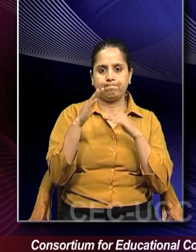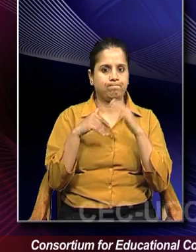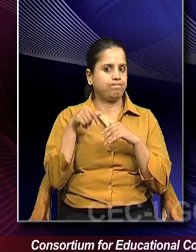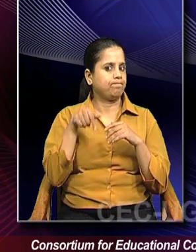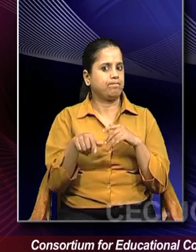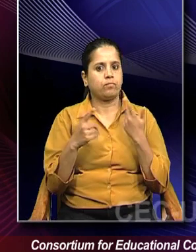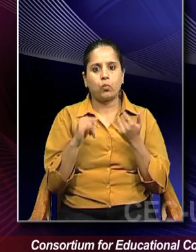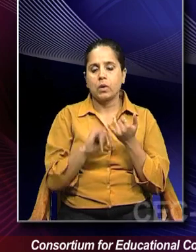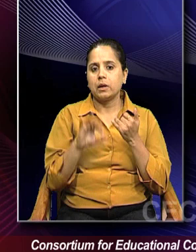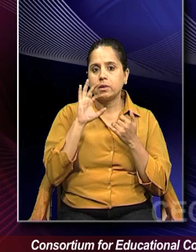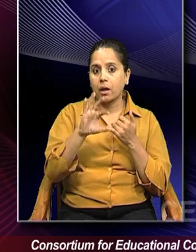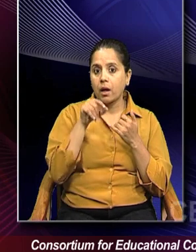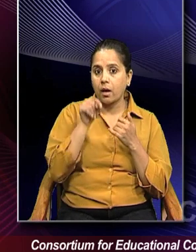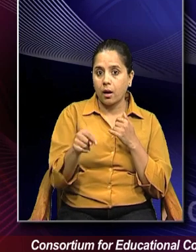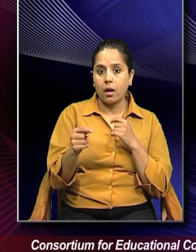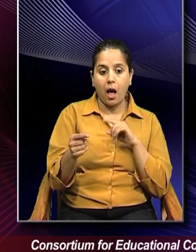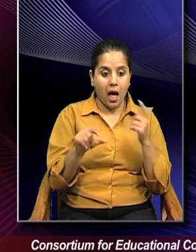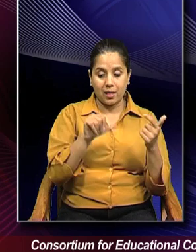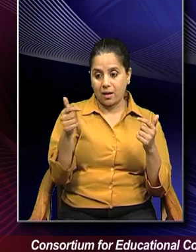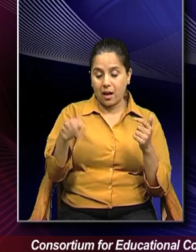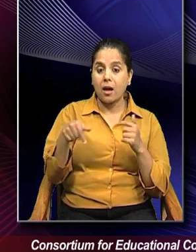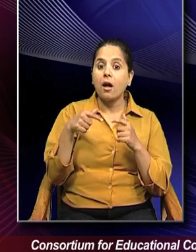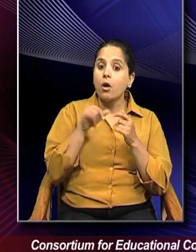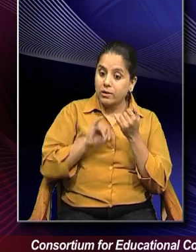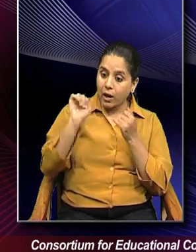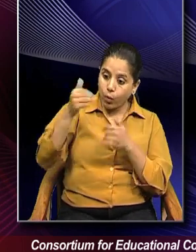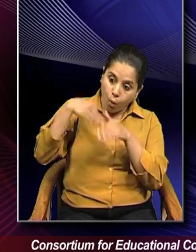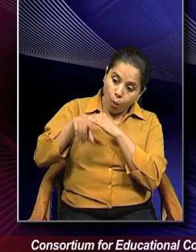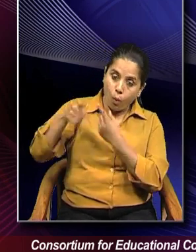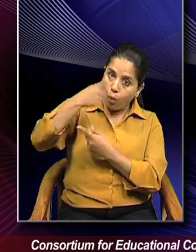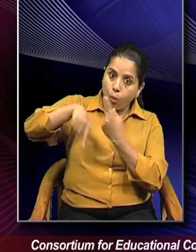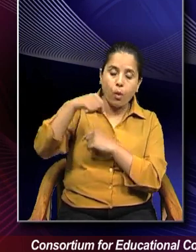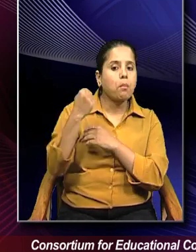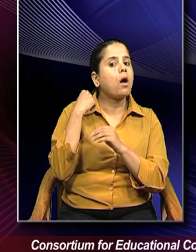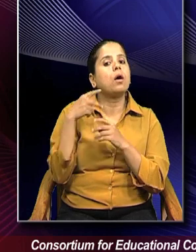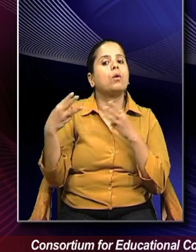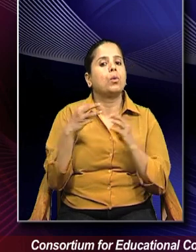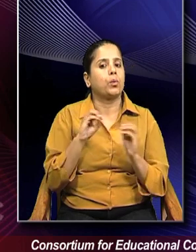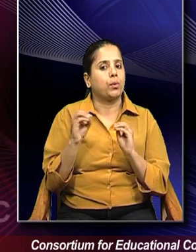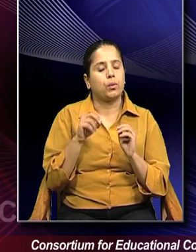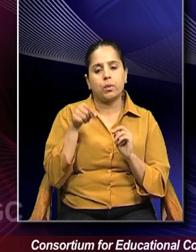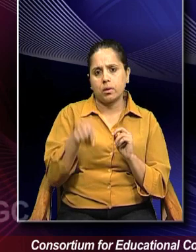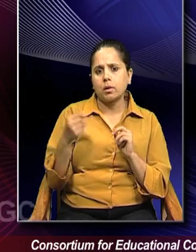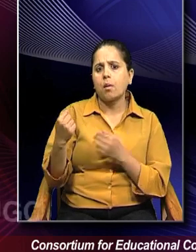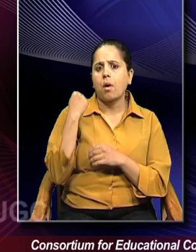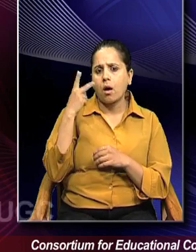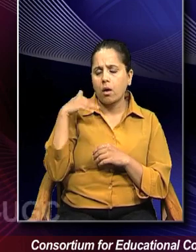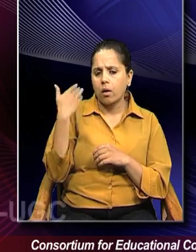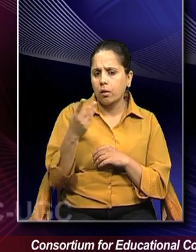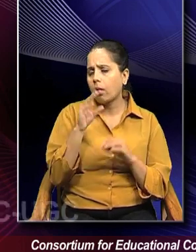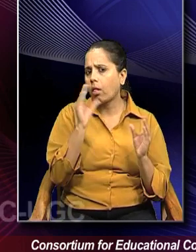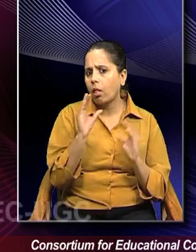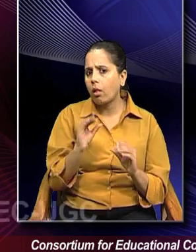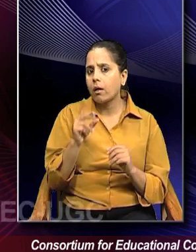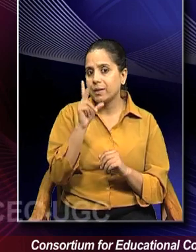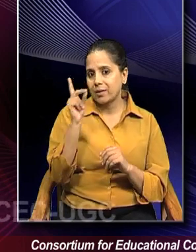war. That war among or between great powers have become rare after the Second World War.